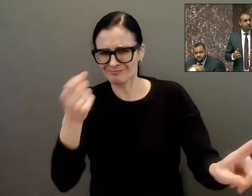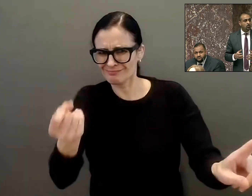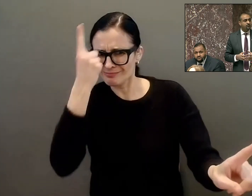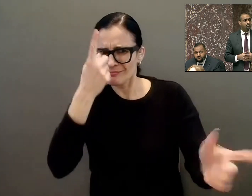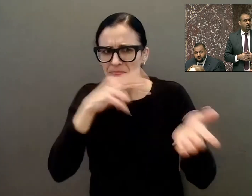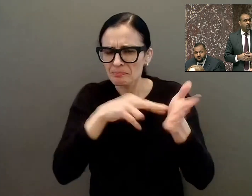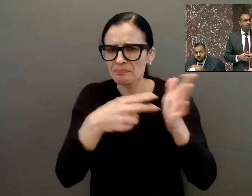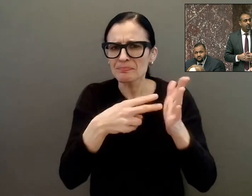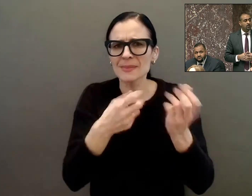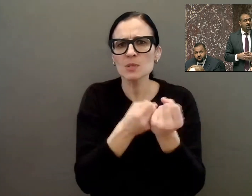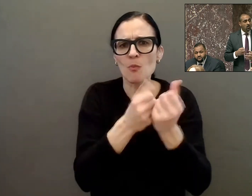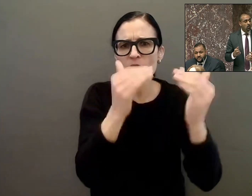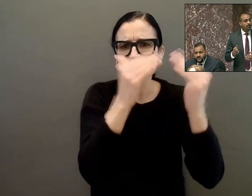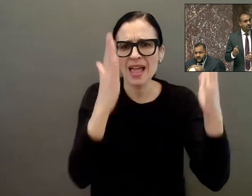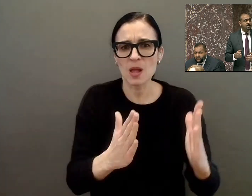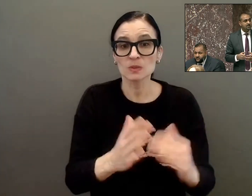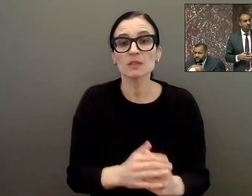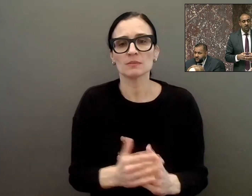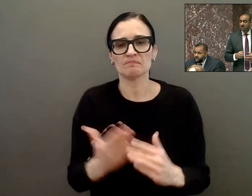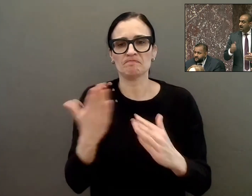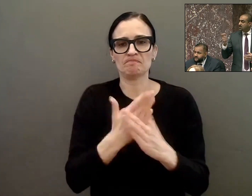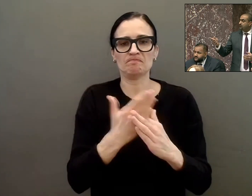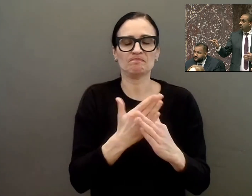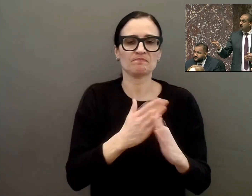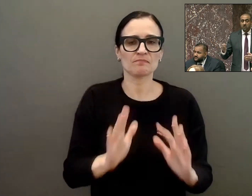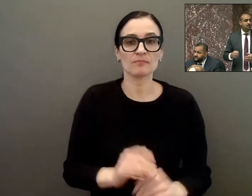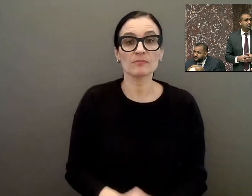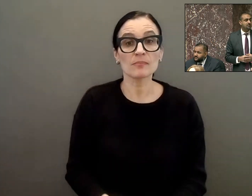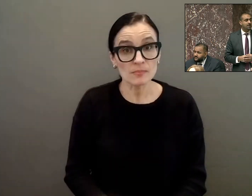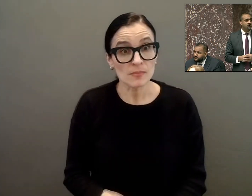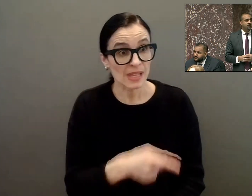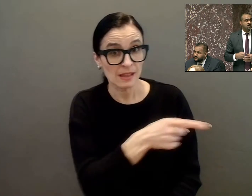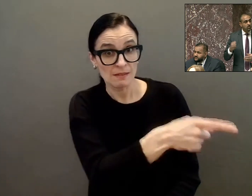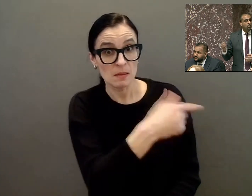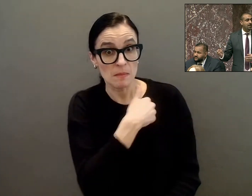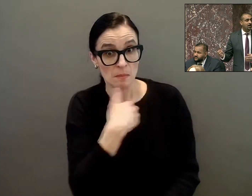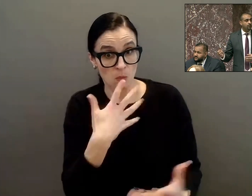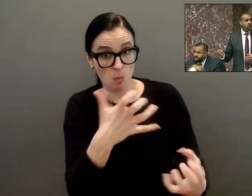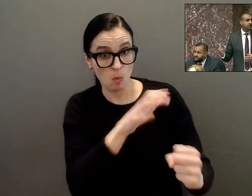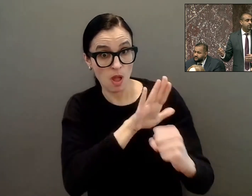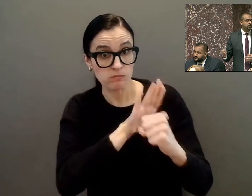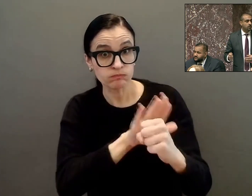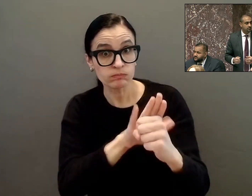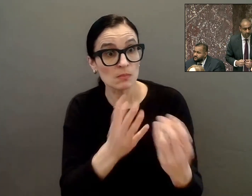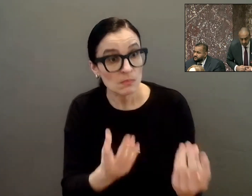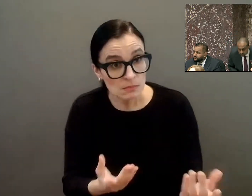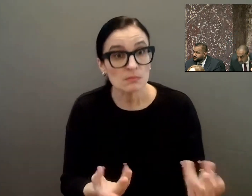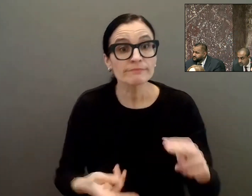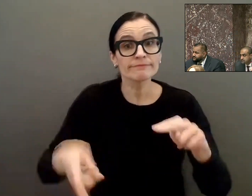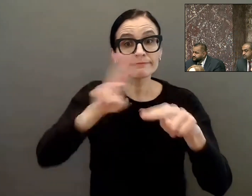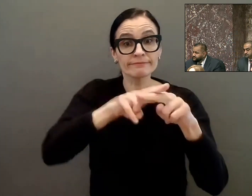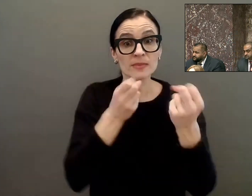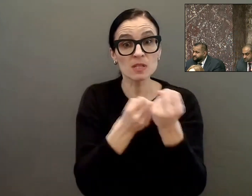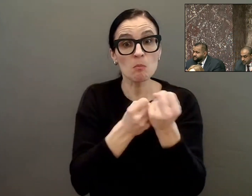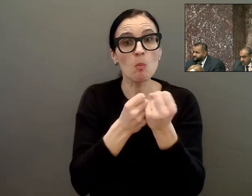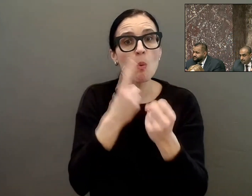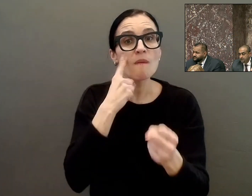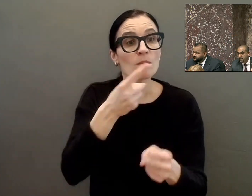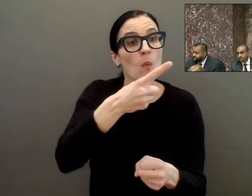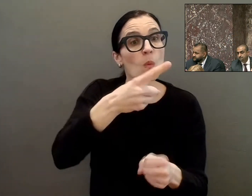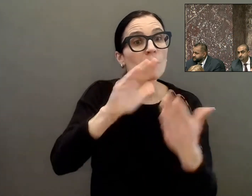more support for vulnerable people in Hope in particular, I look forward to talking to the member because we want to help those people as well.